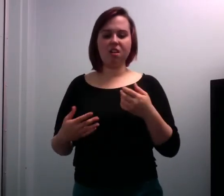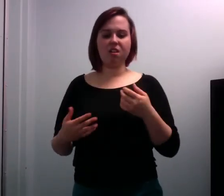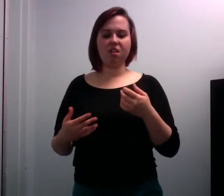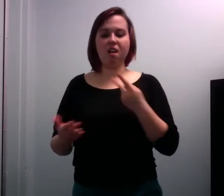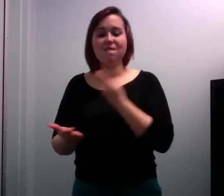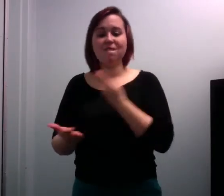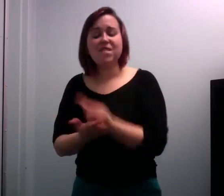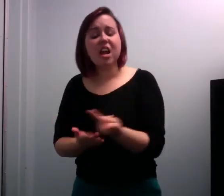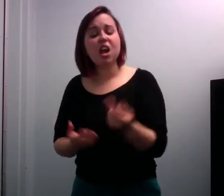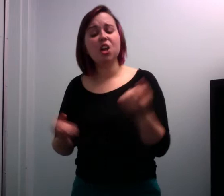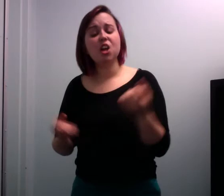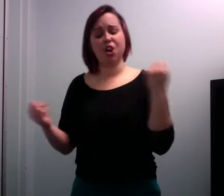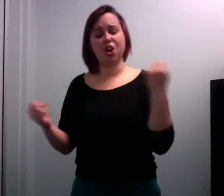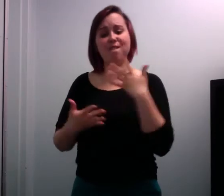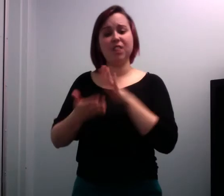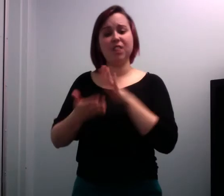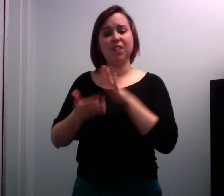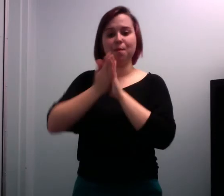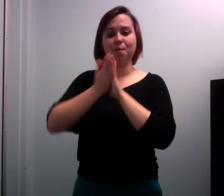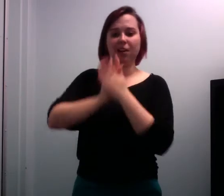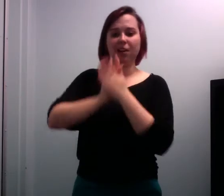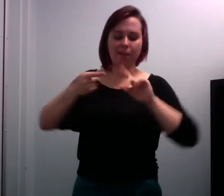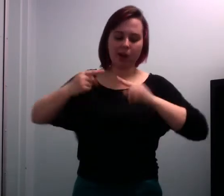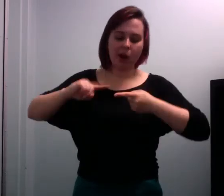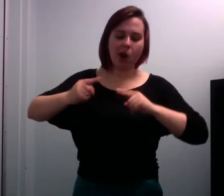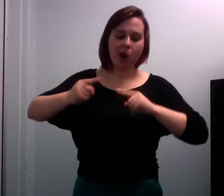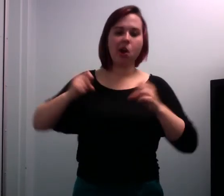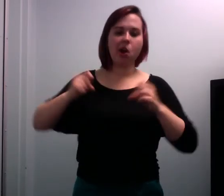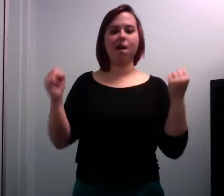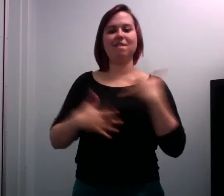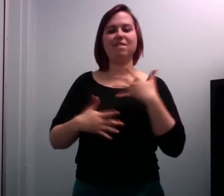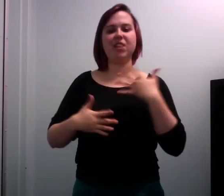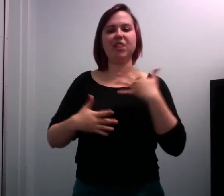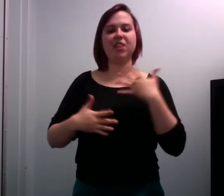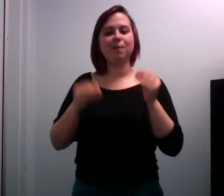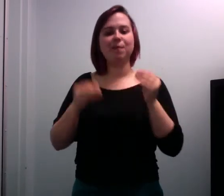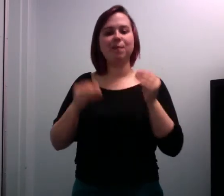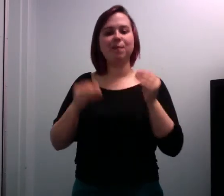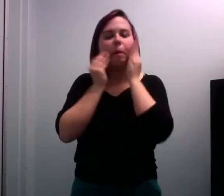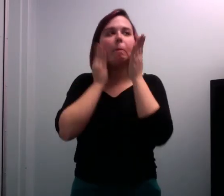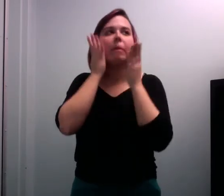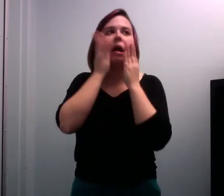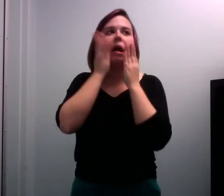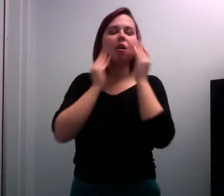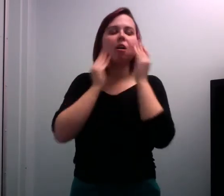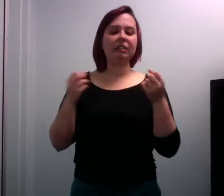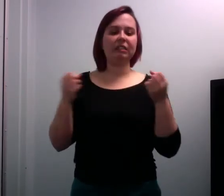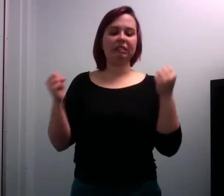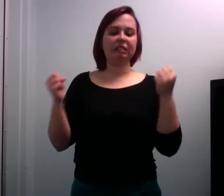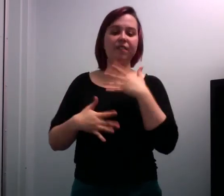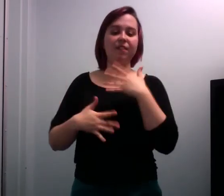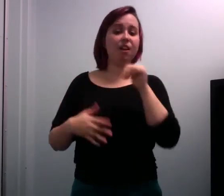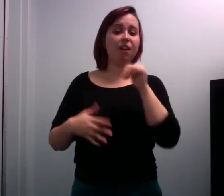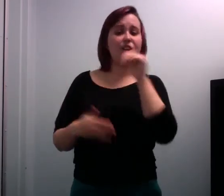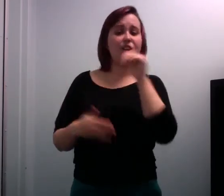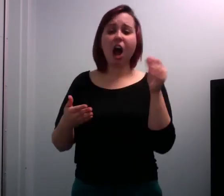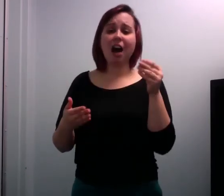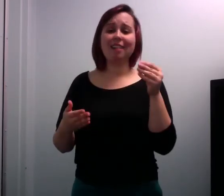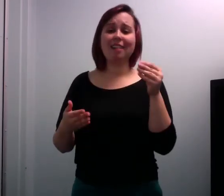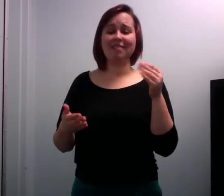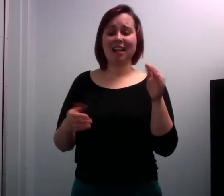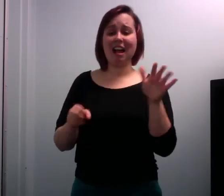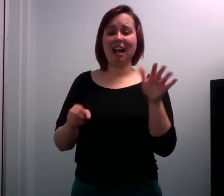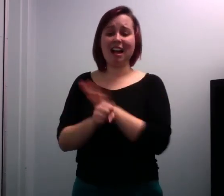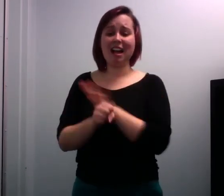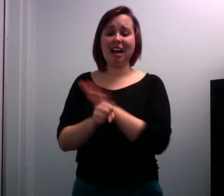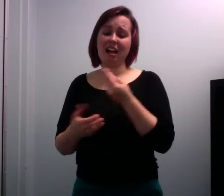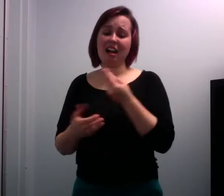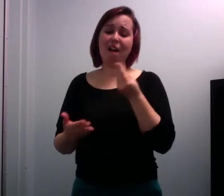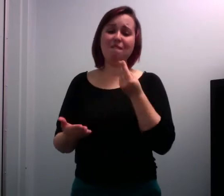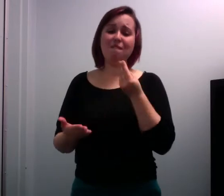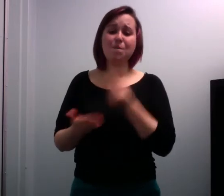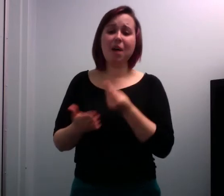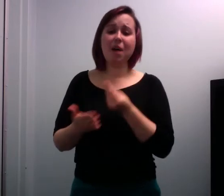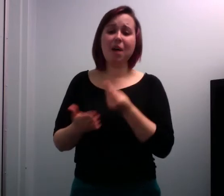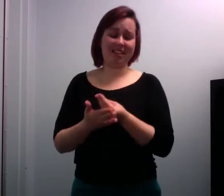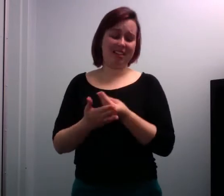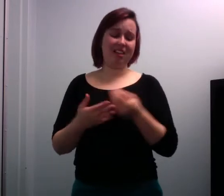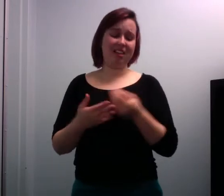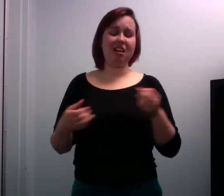being humiliated, fear of not having enough money, fear of being alone. I'm sure you could add to the list.